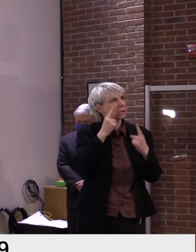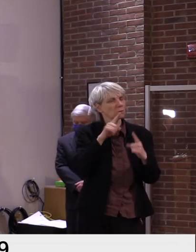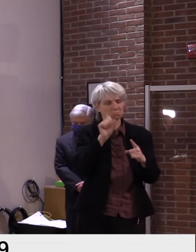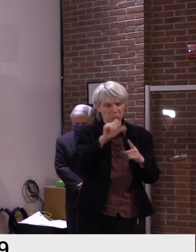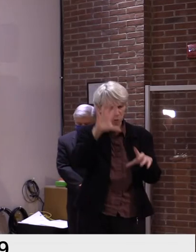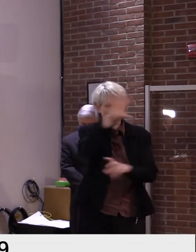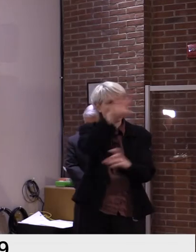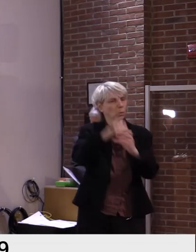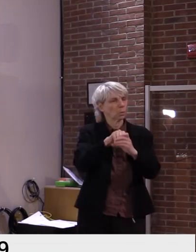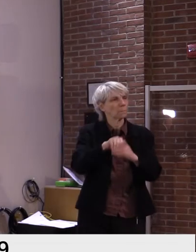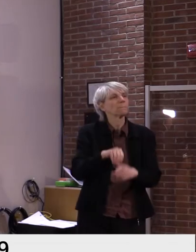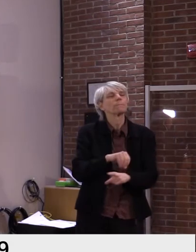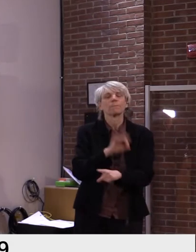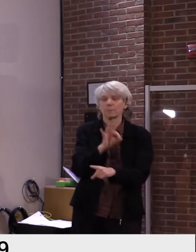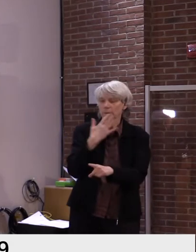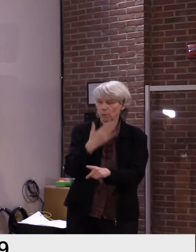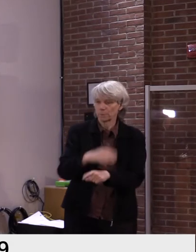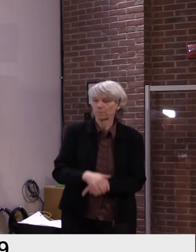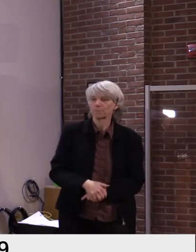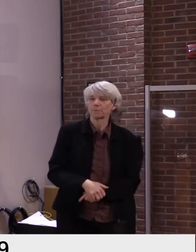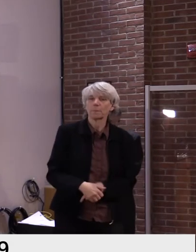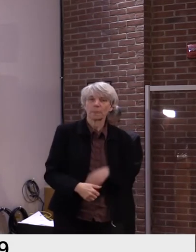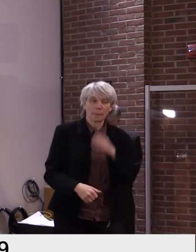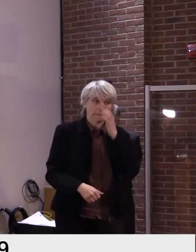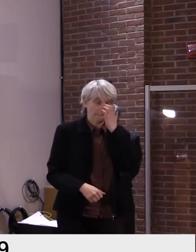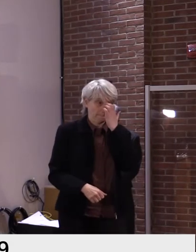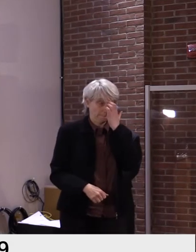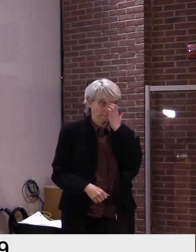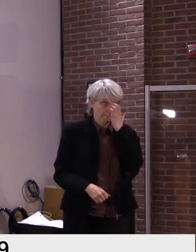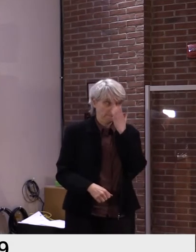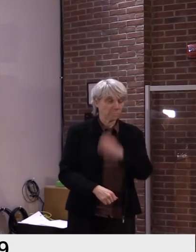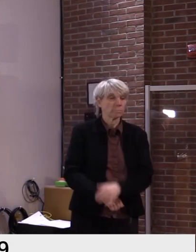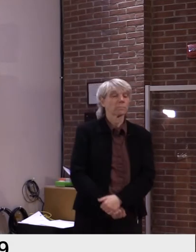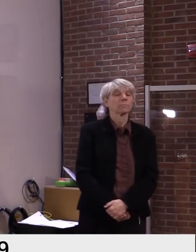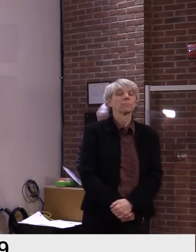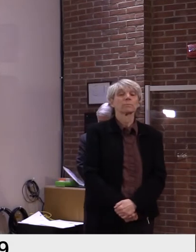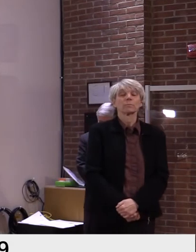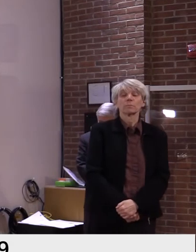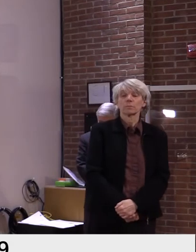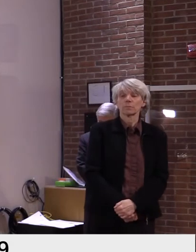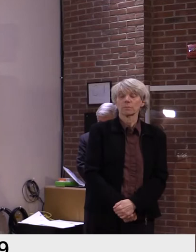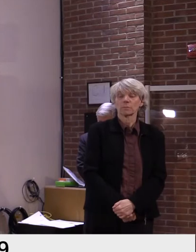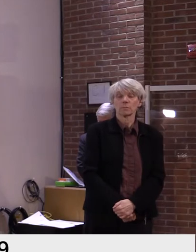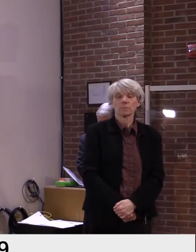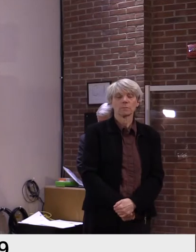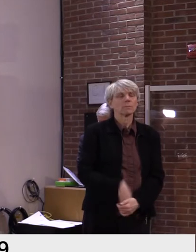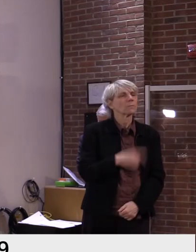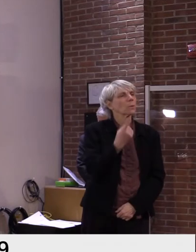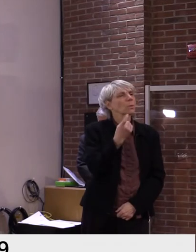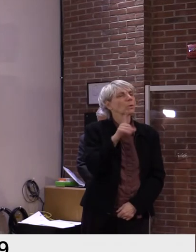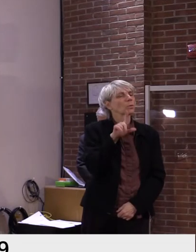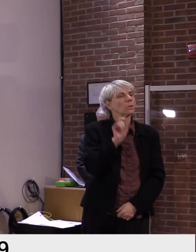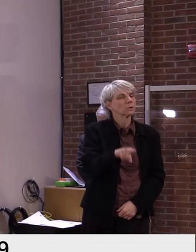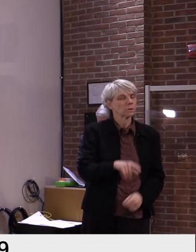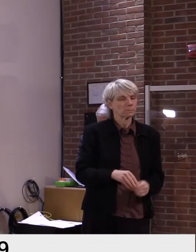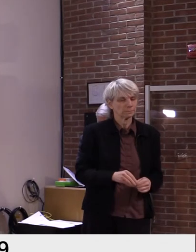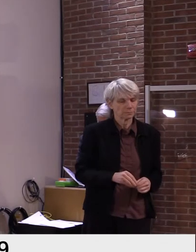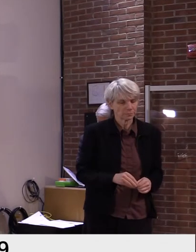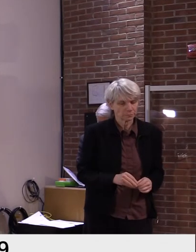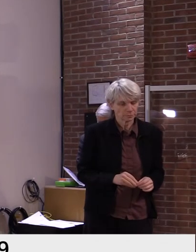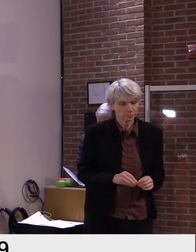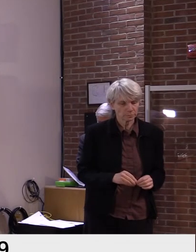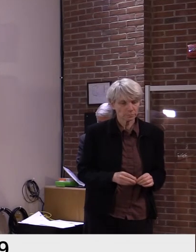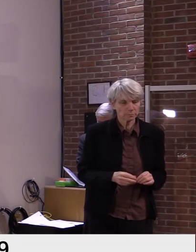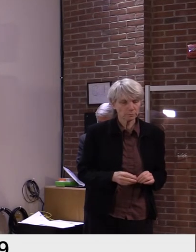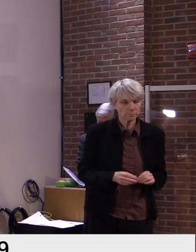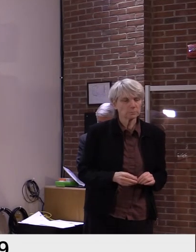Okay, thank you. One other question, that just I noticed from some conversations that I've had with other pharmacies who are